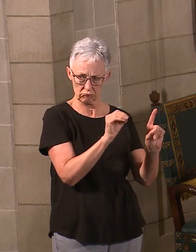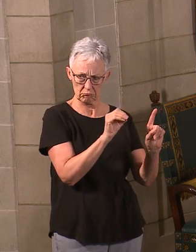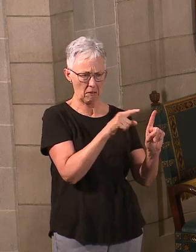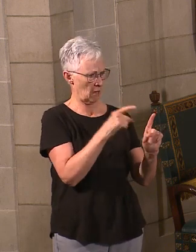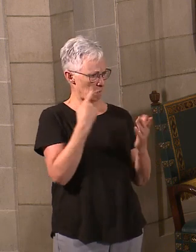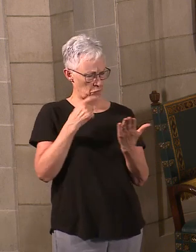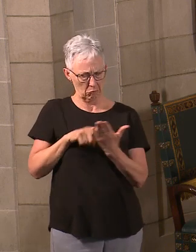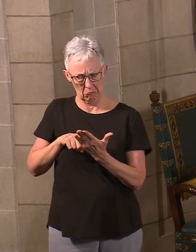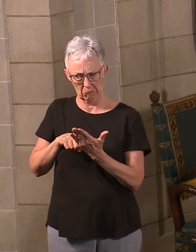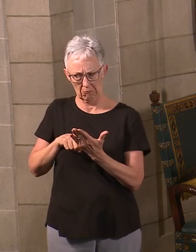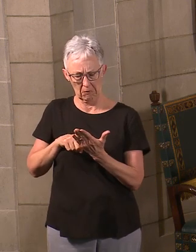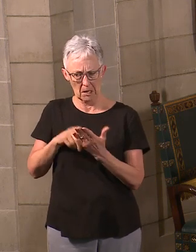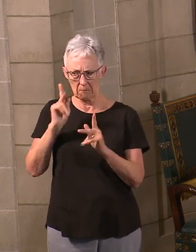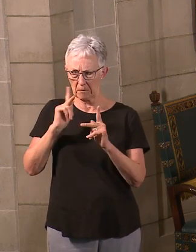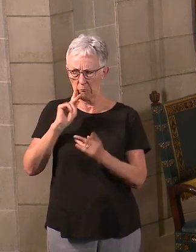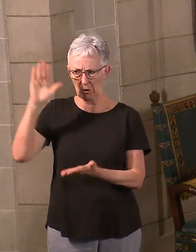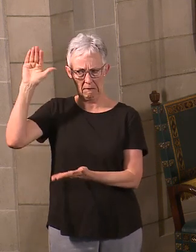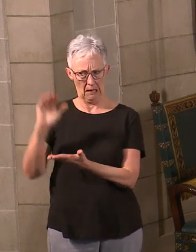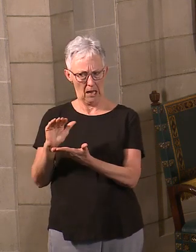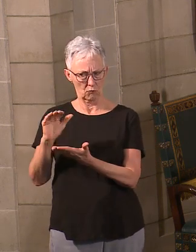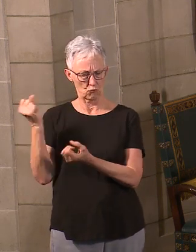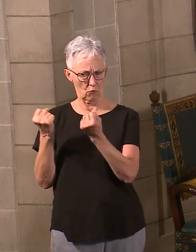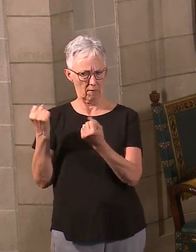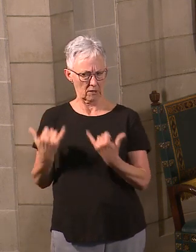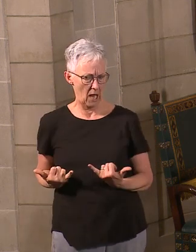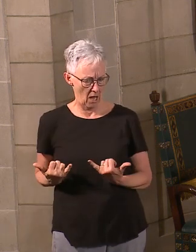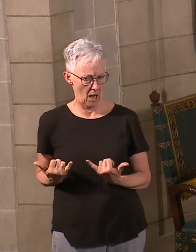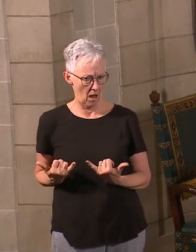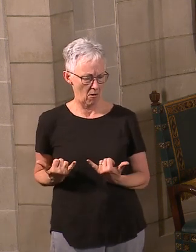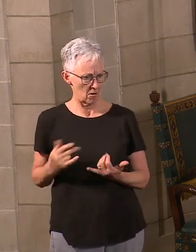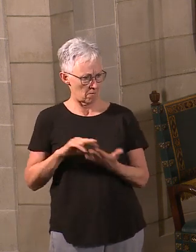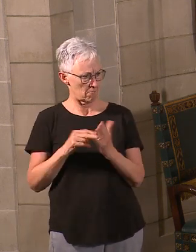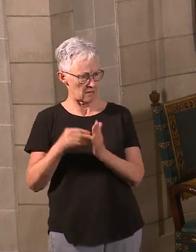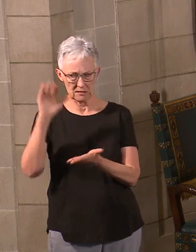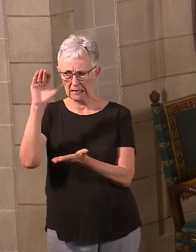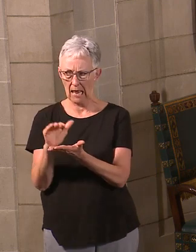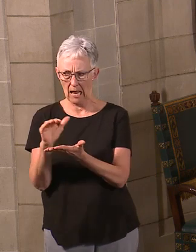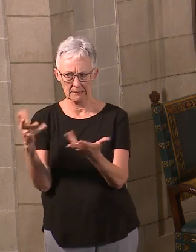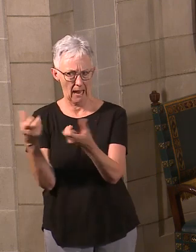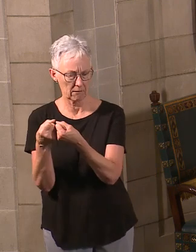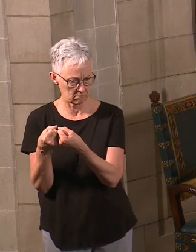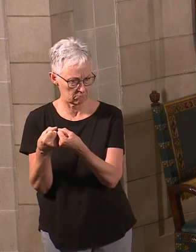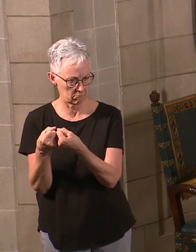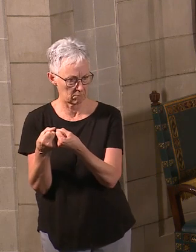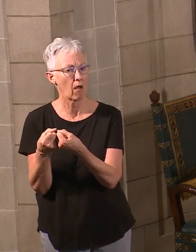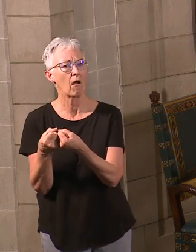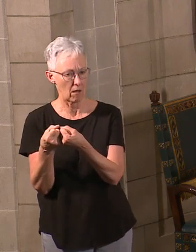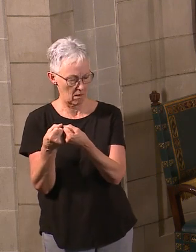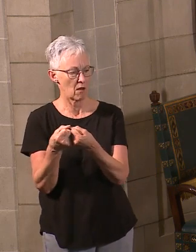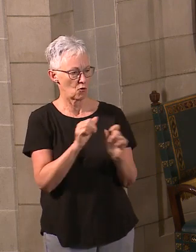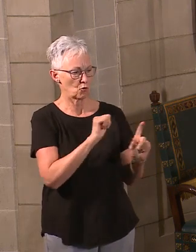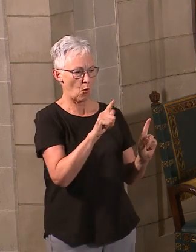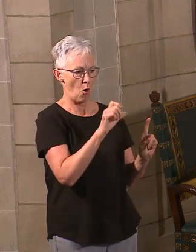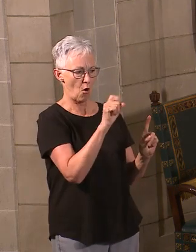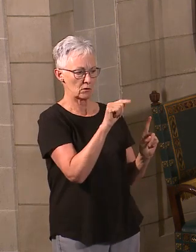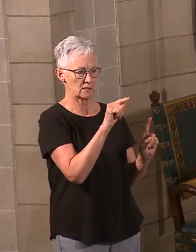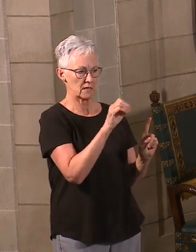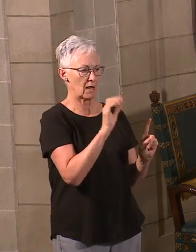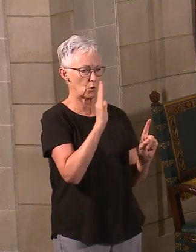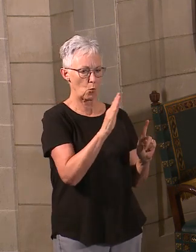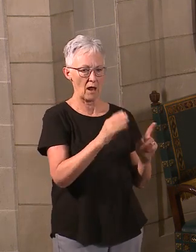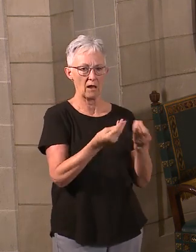traffic accidents, and so they're going to return money back to policyholders. In fact, here in the state of Nebraska, Allstate will be returning over $1.8